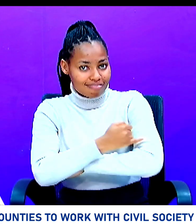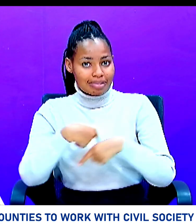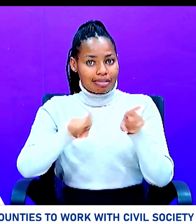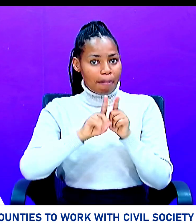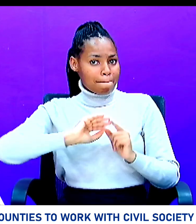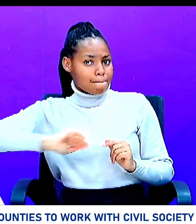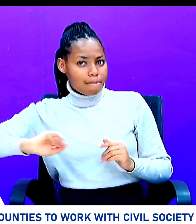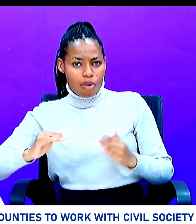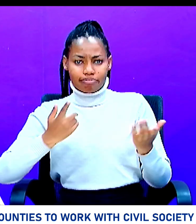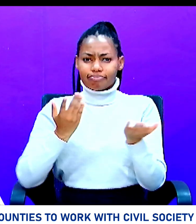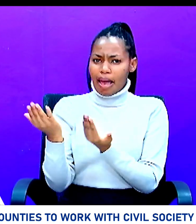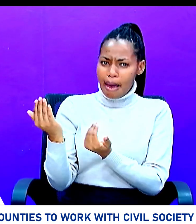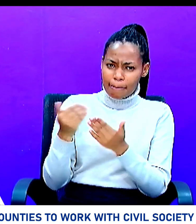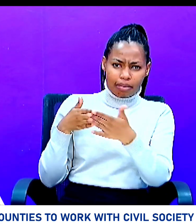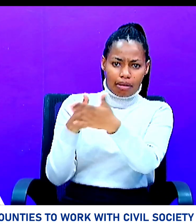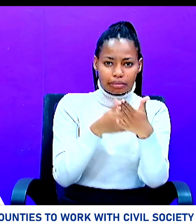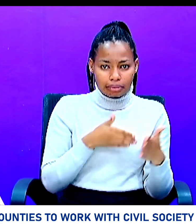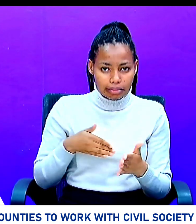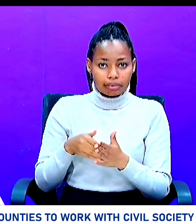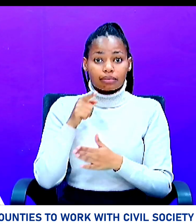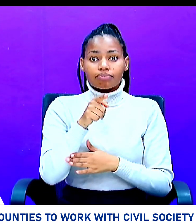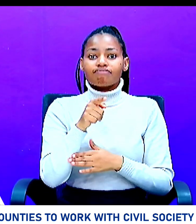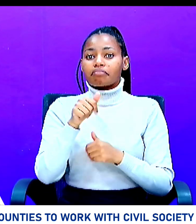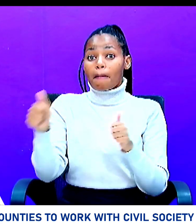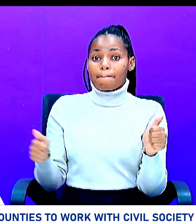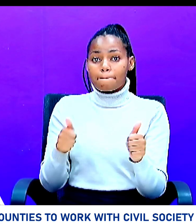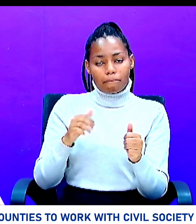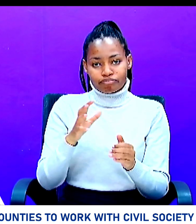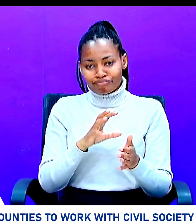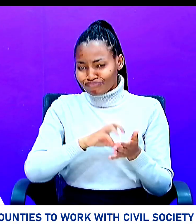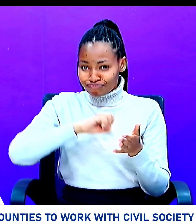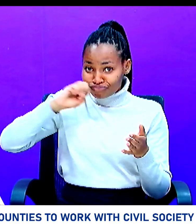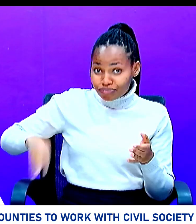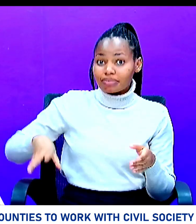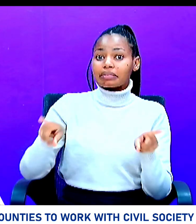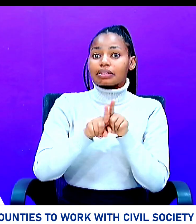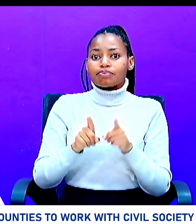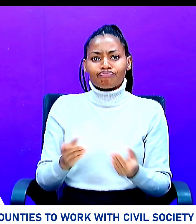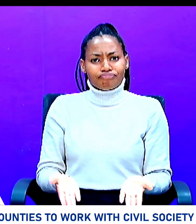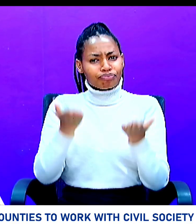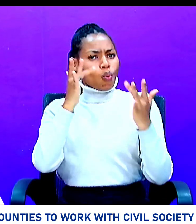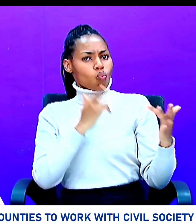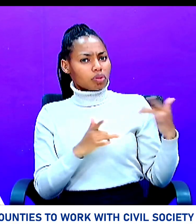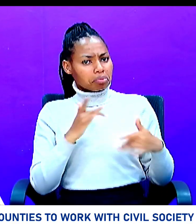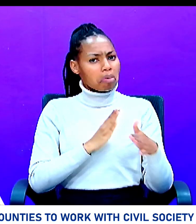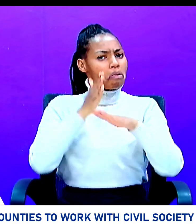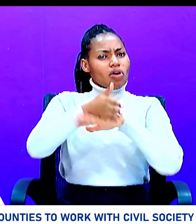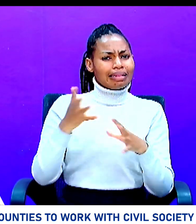His remarks came against a backdrop of rising concern over abduction and forced disappearance and